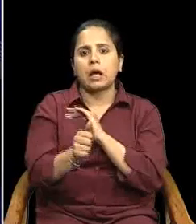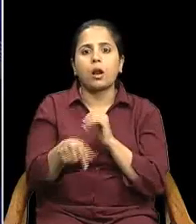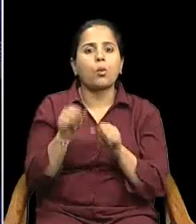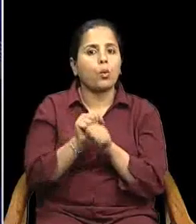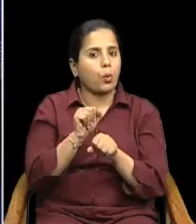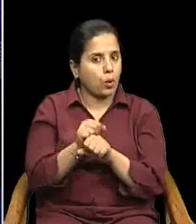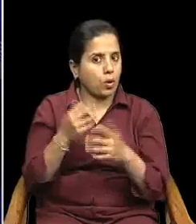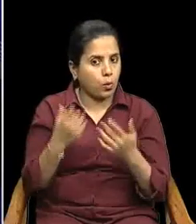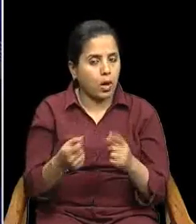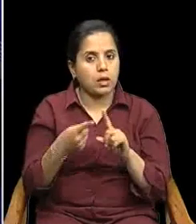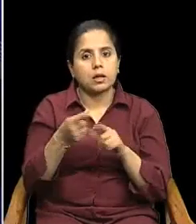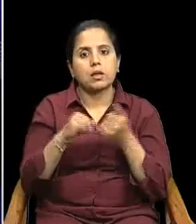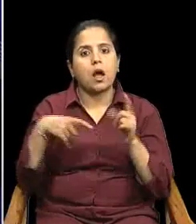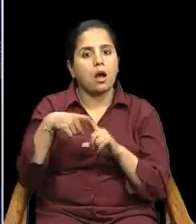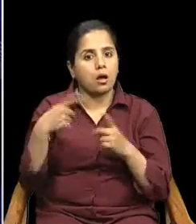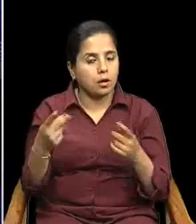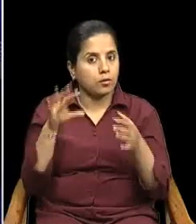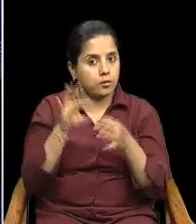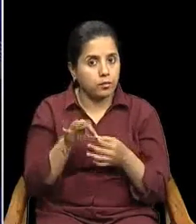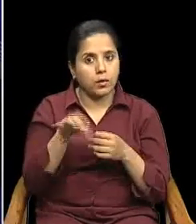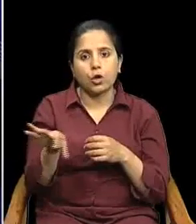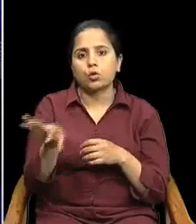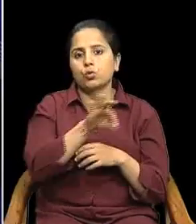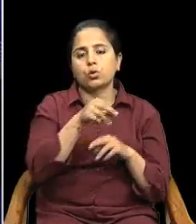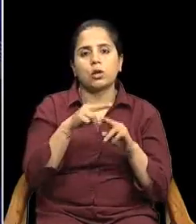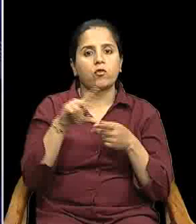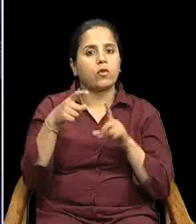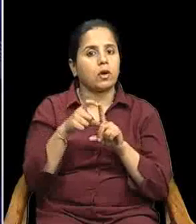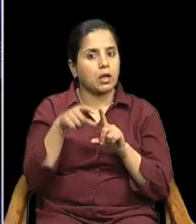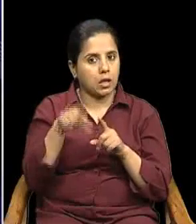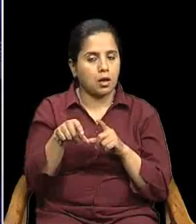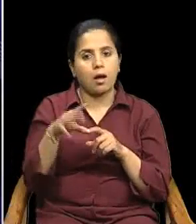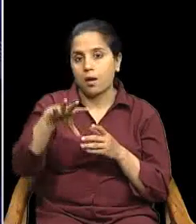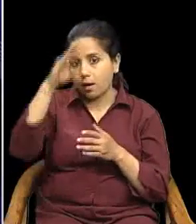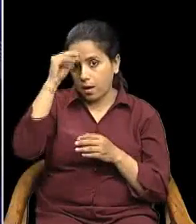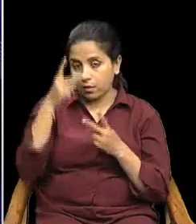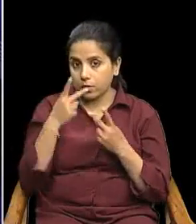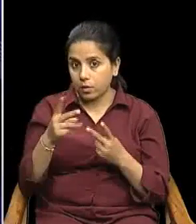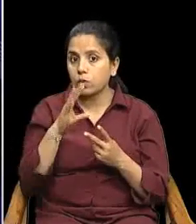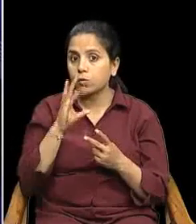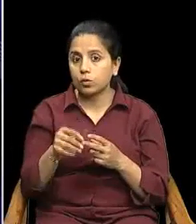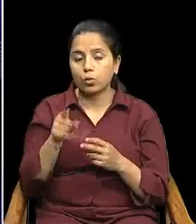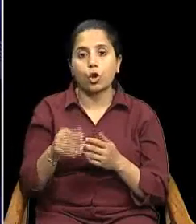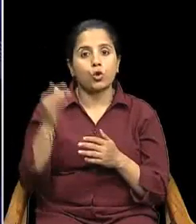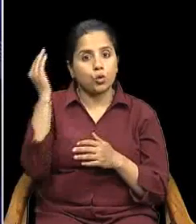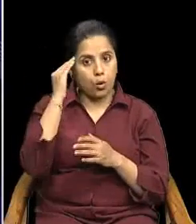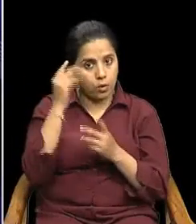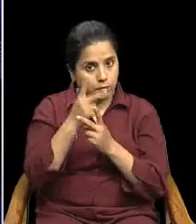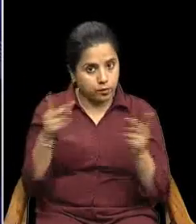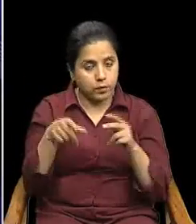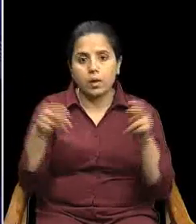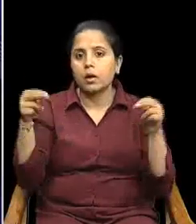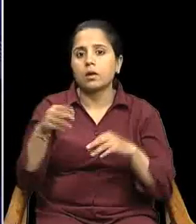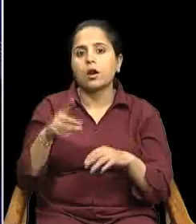work, task related to the chosen fields of learning, including the knowledge